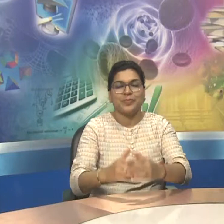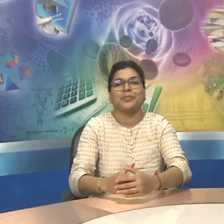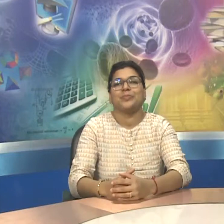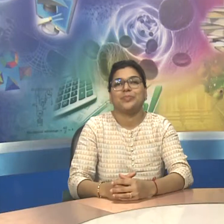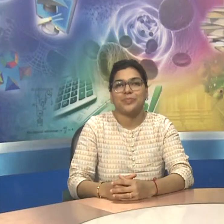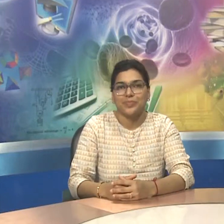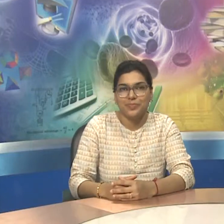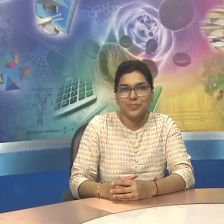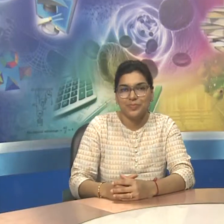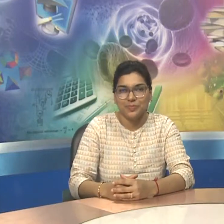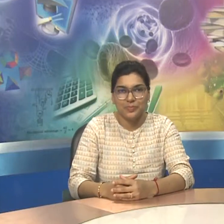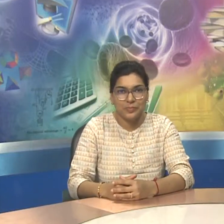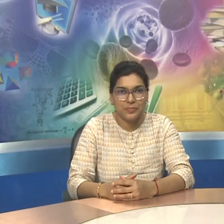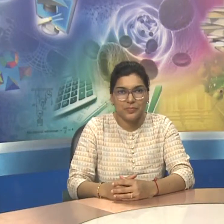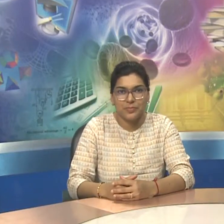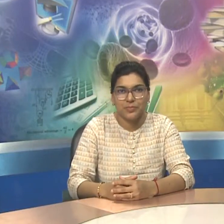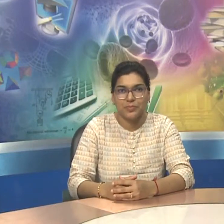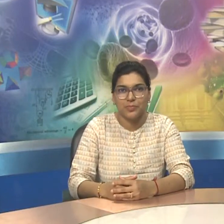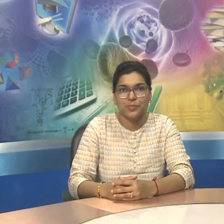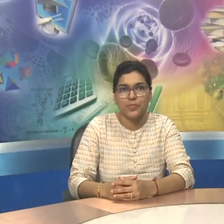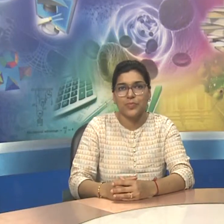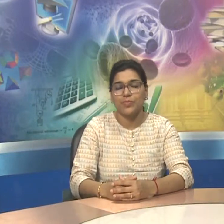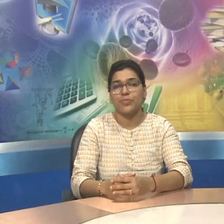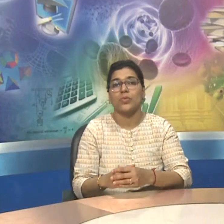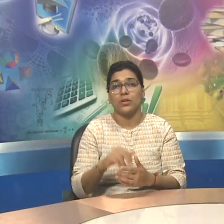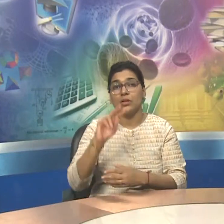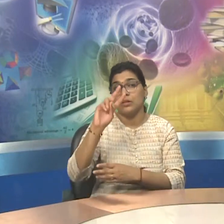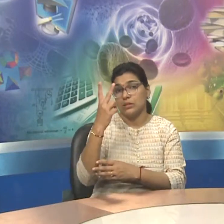answer and put it into the blanks.